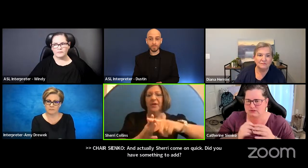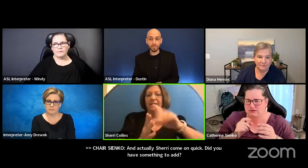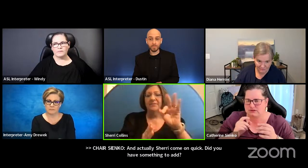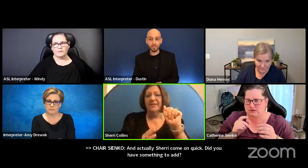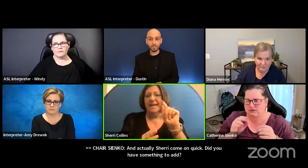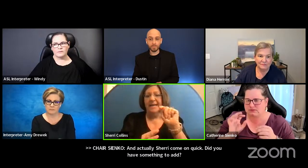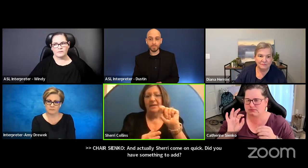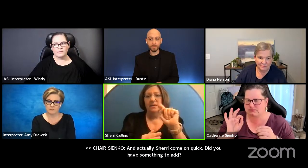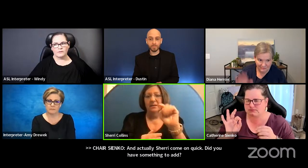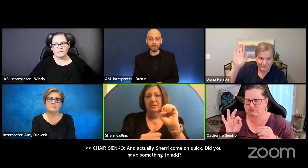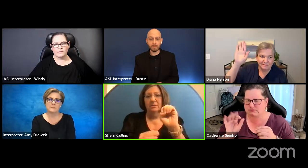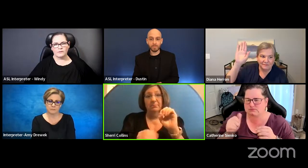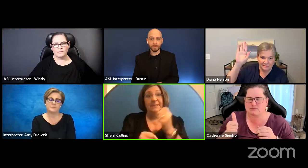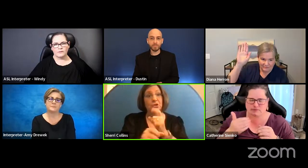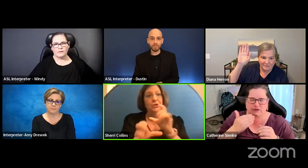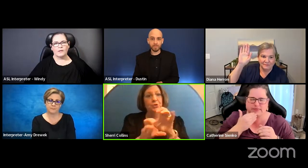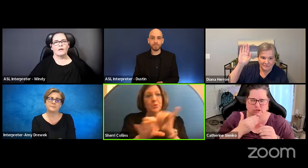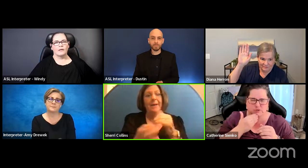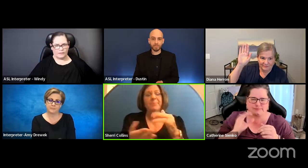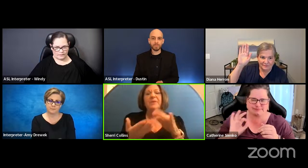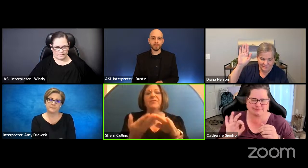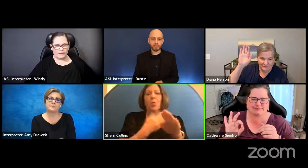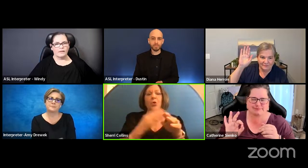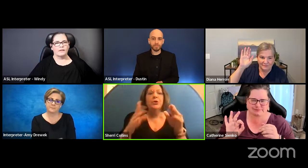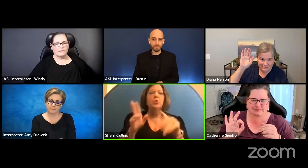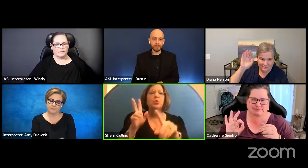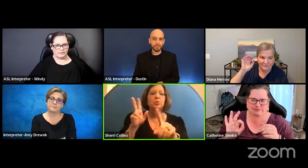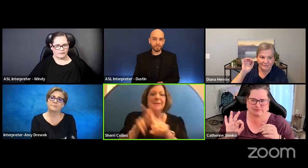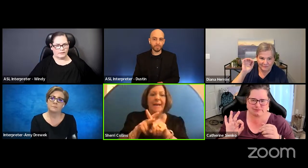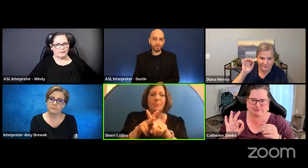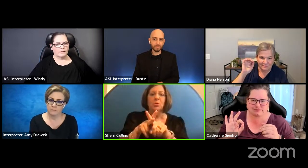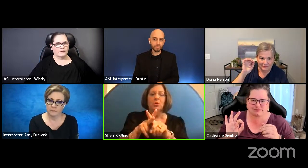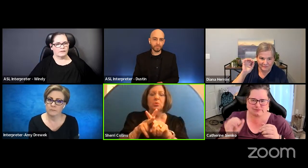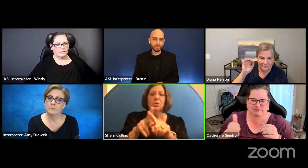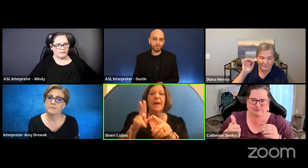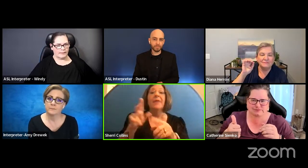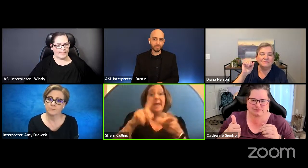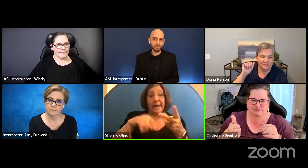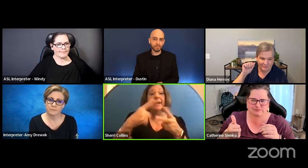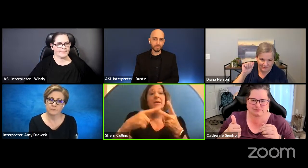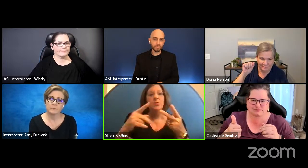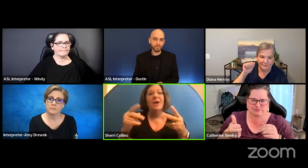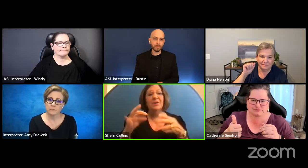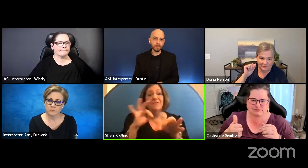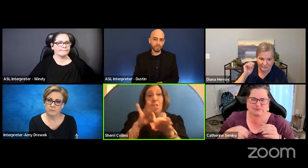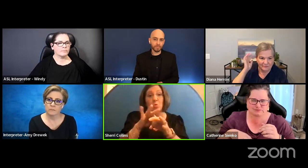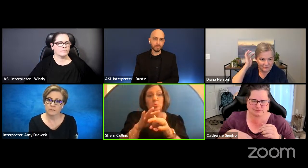her effective date. Make sure you do that before you table,